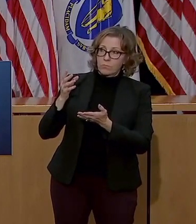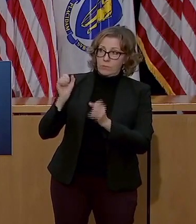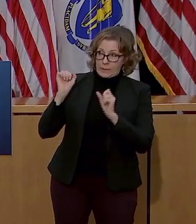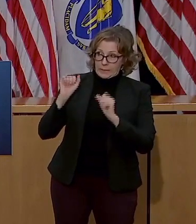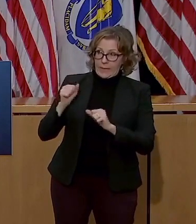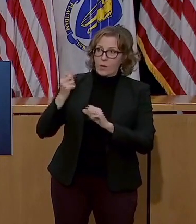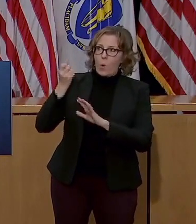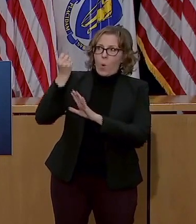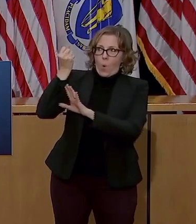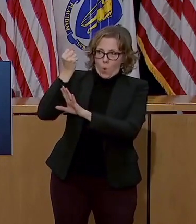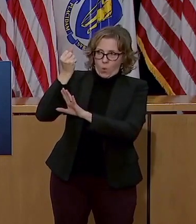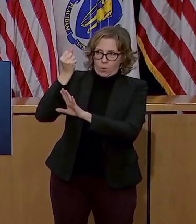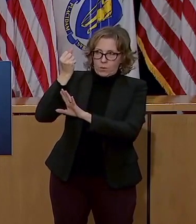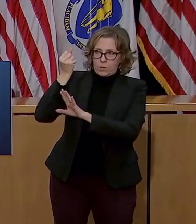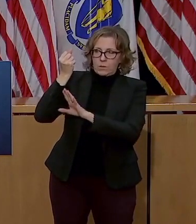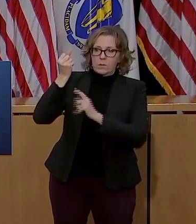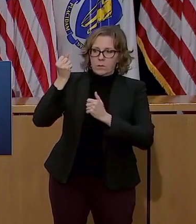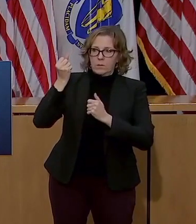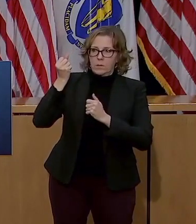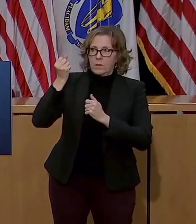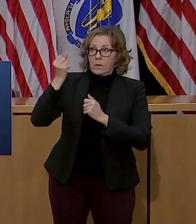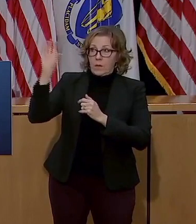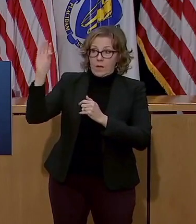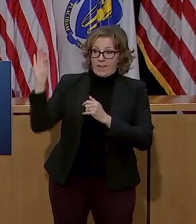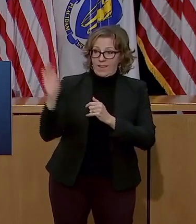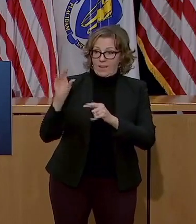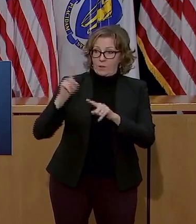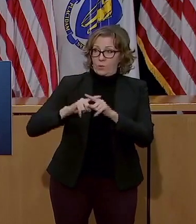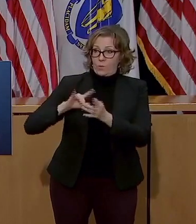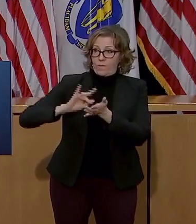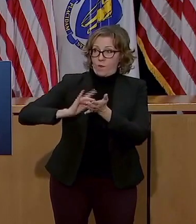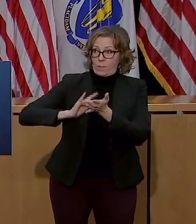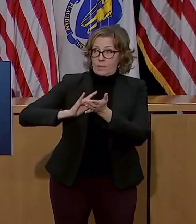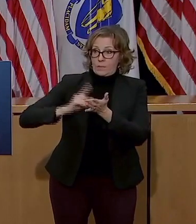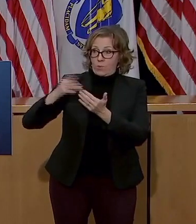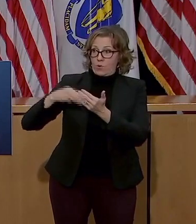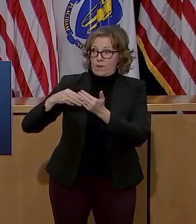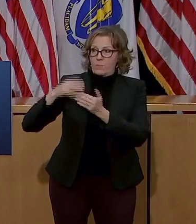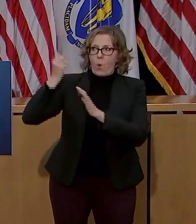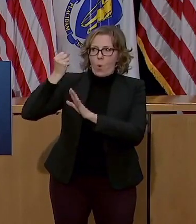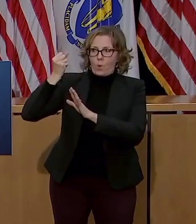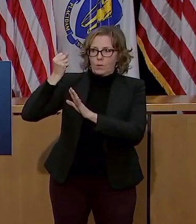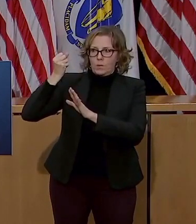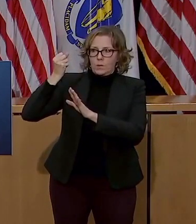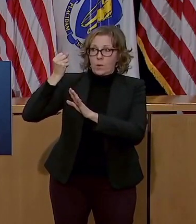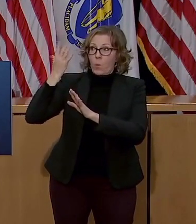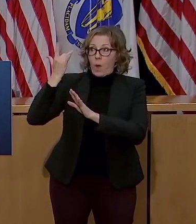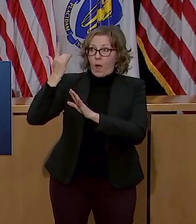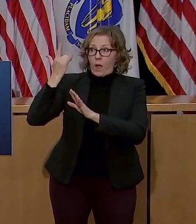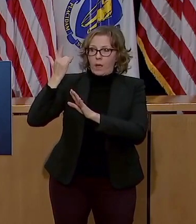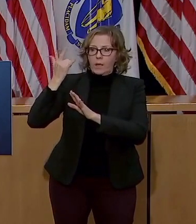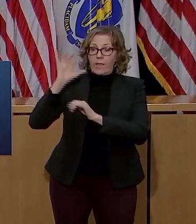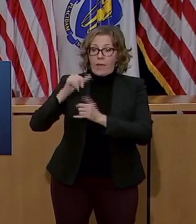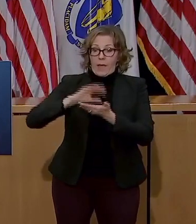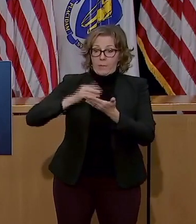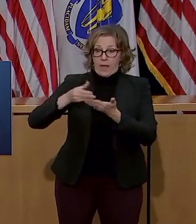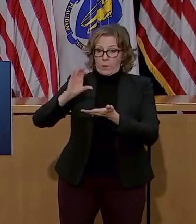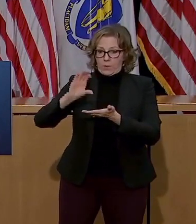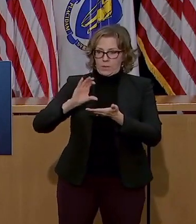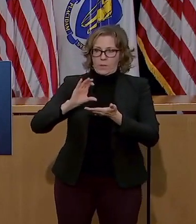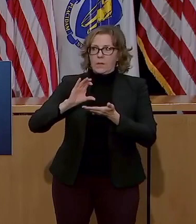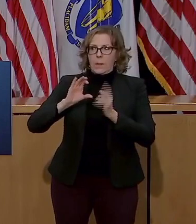more deposits into the federal pharmacy program, and then literally redirect 20,000